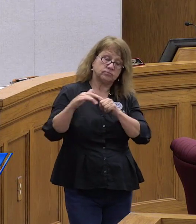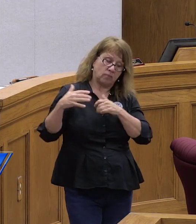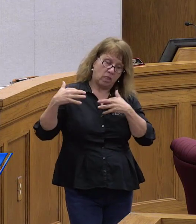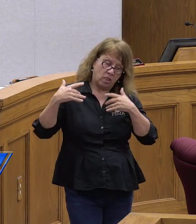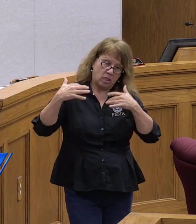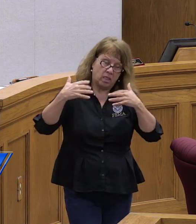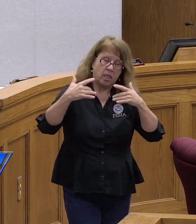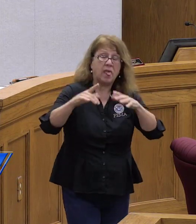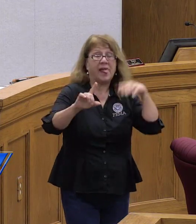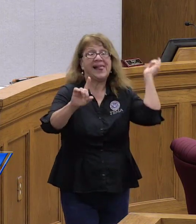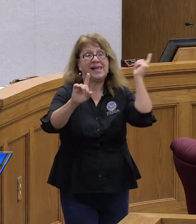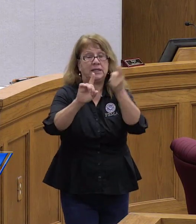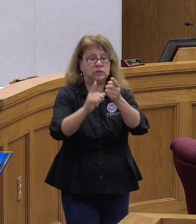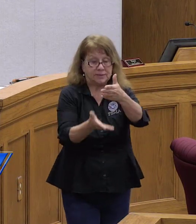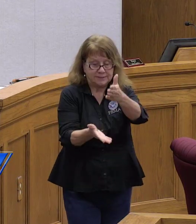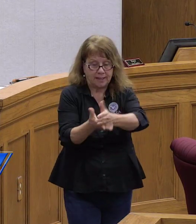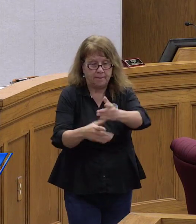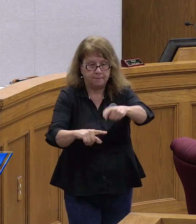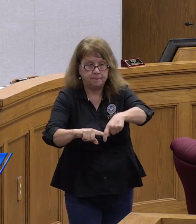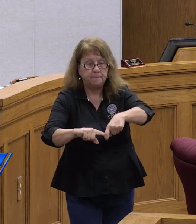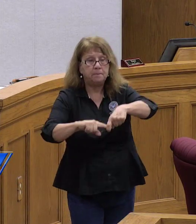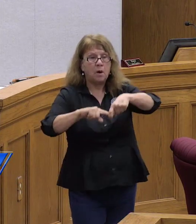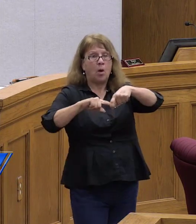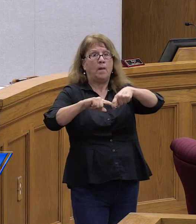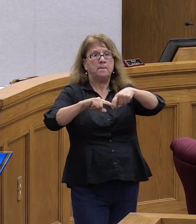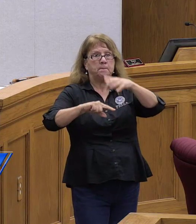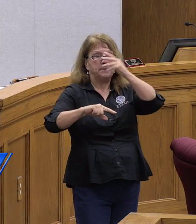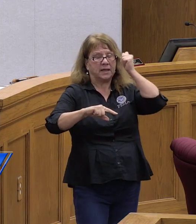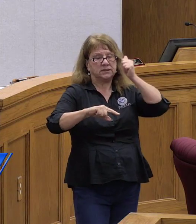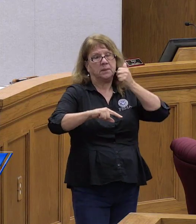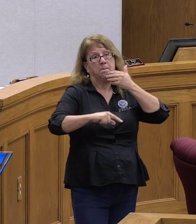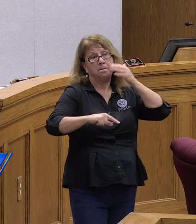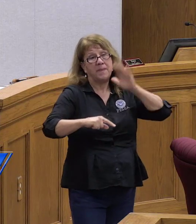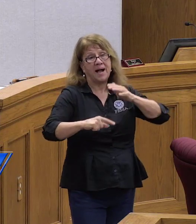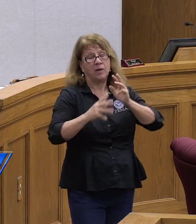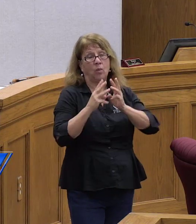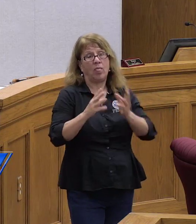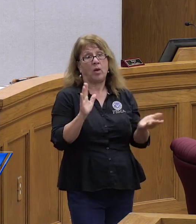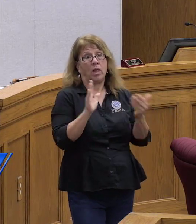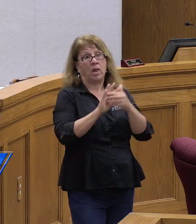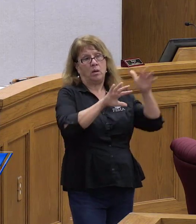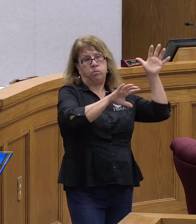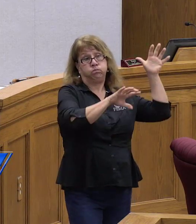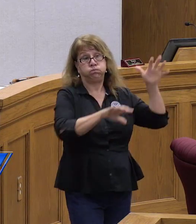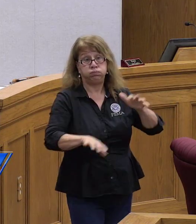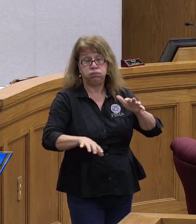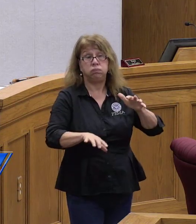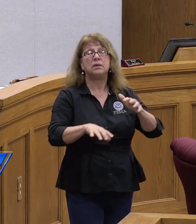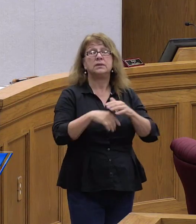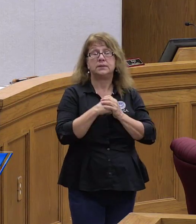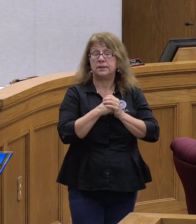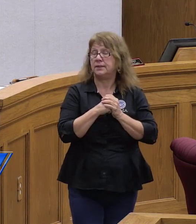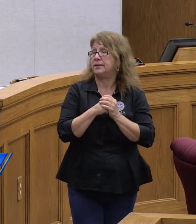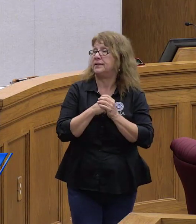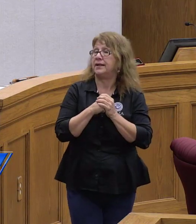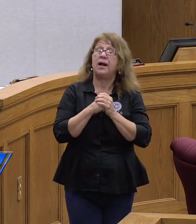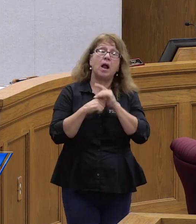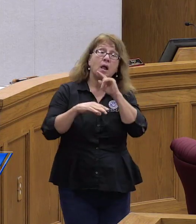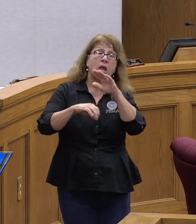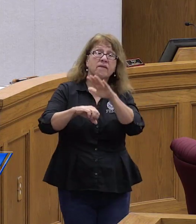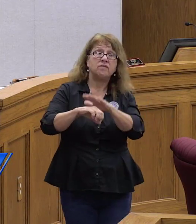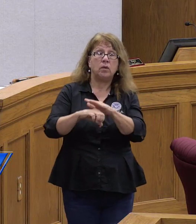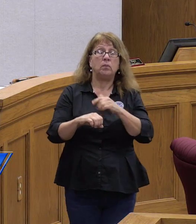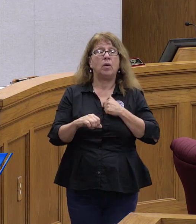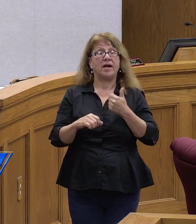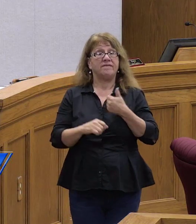may unfortunately need to be a pause because of inclement weather. I want to confirm that we do have 4 dump